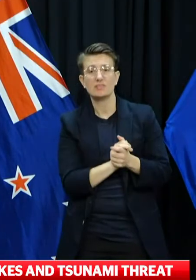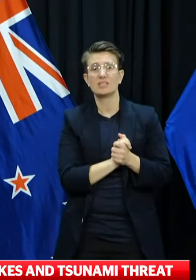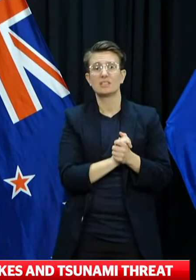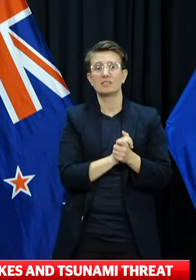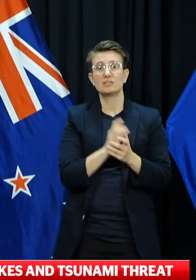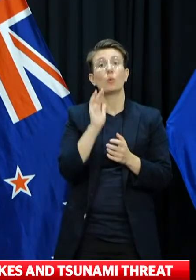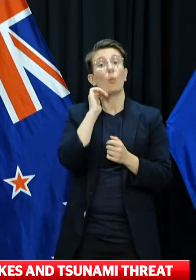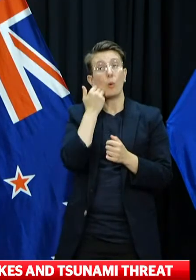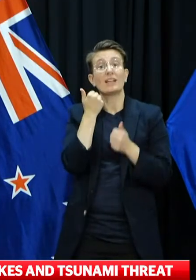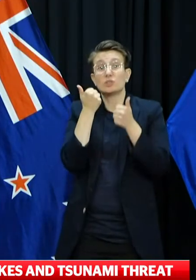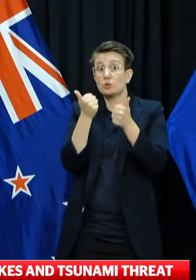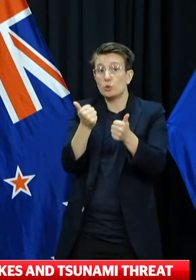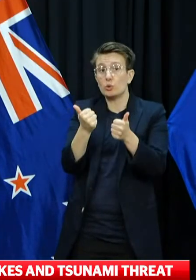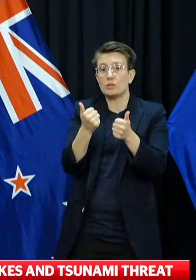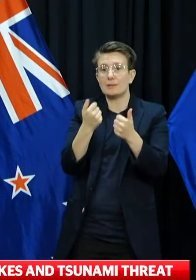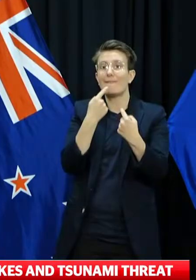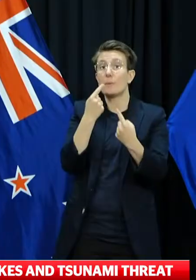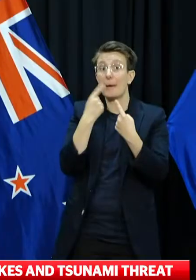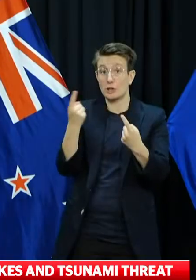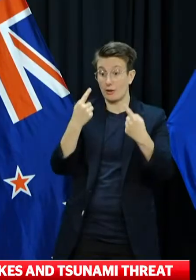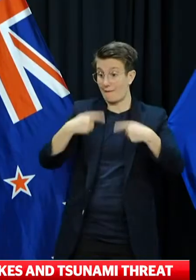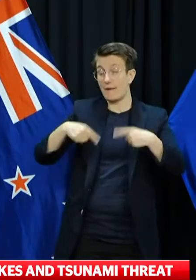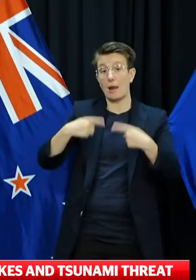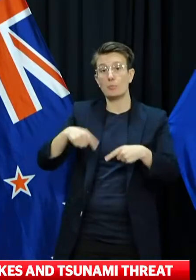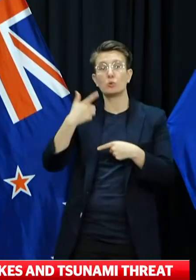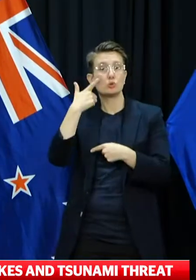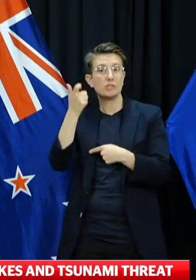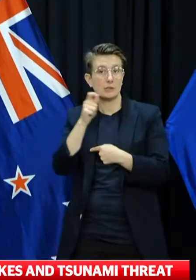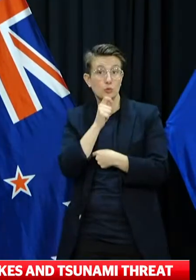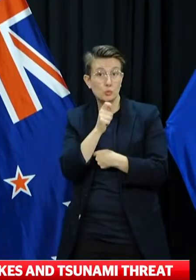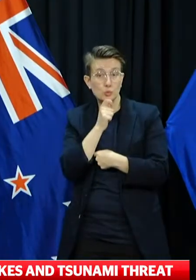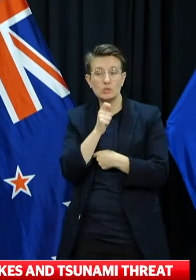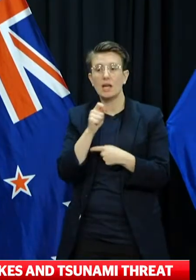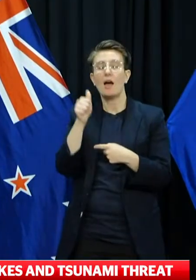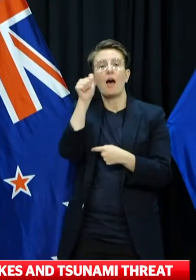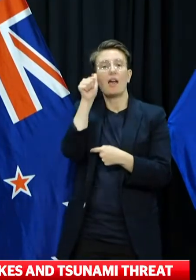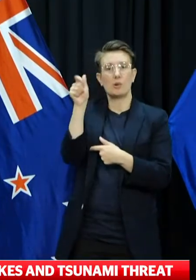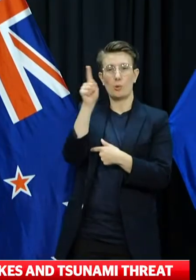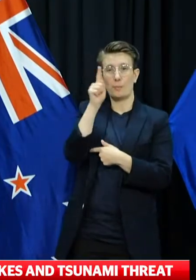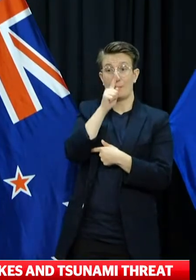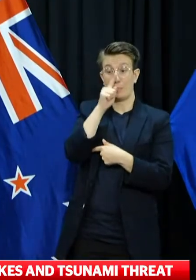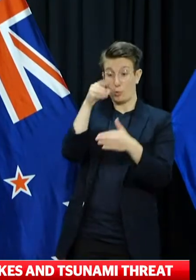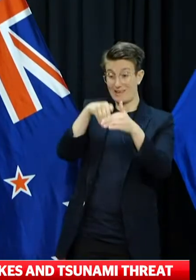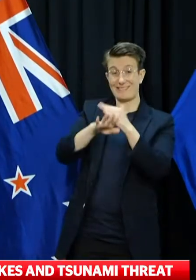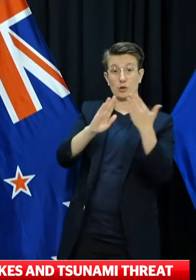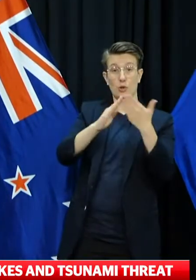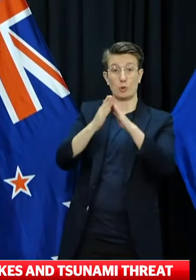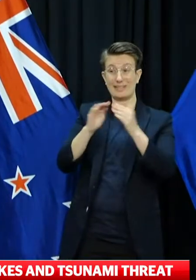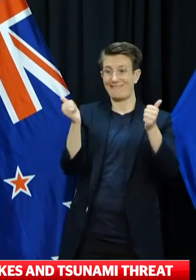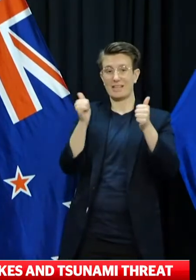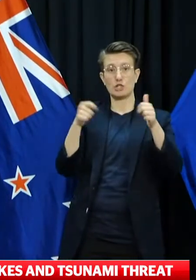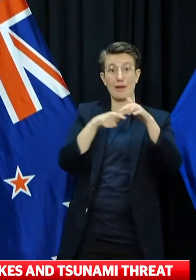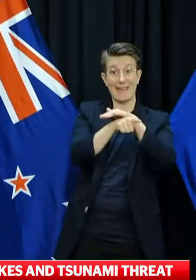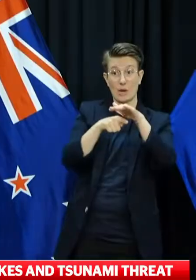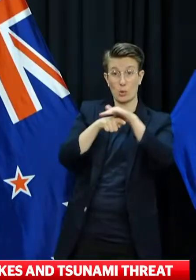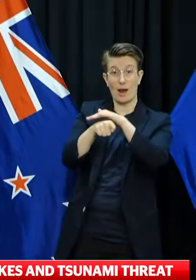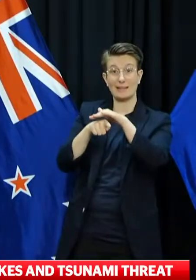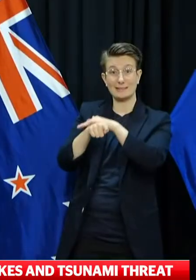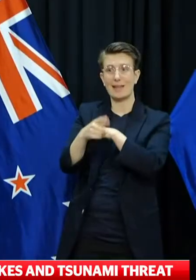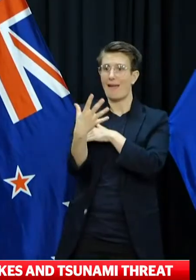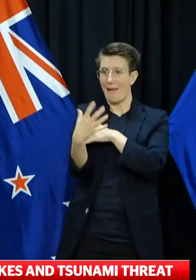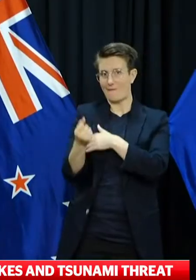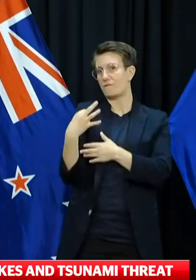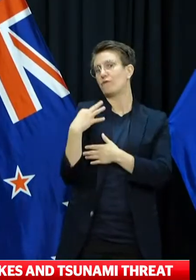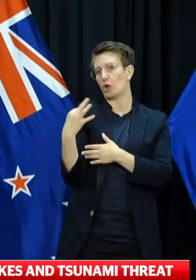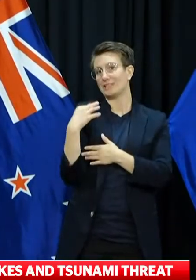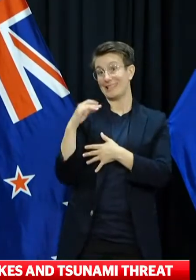to people. I know that within the communities that have been evacuated, there are hands-on-deck volunteers through to